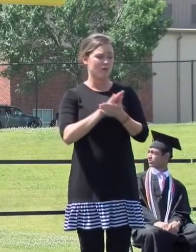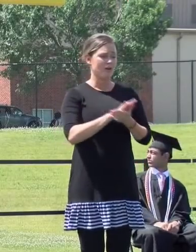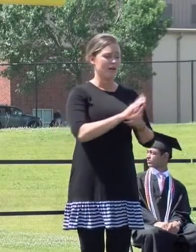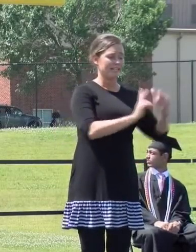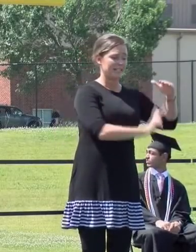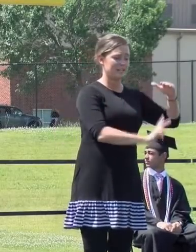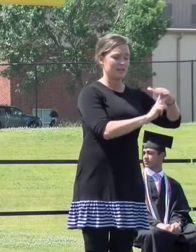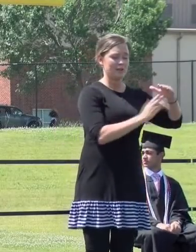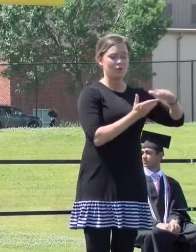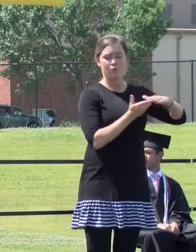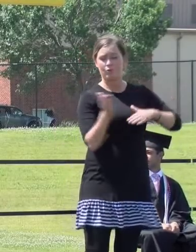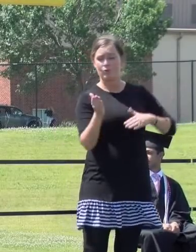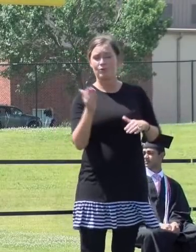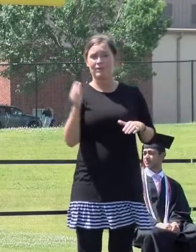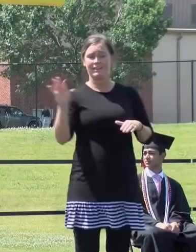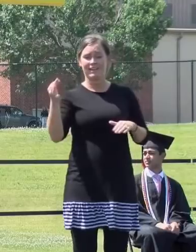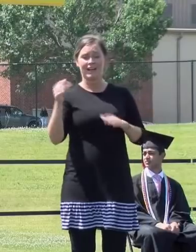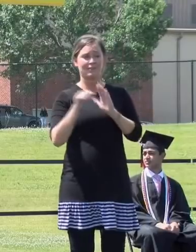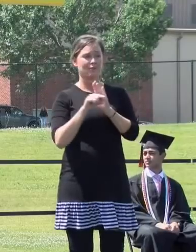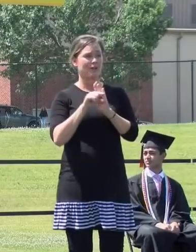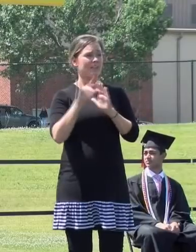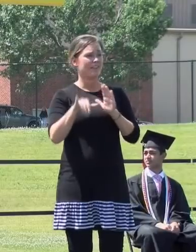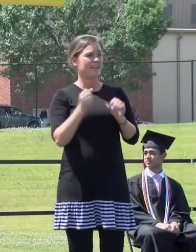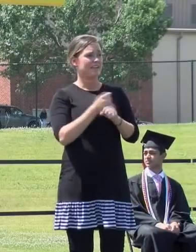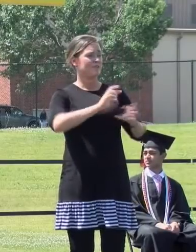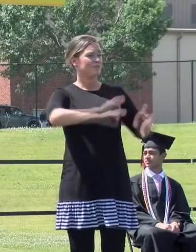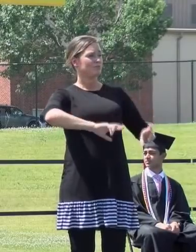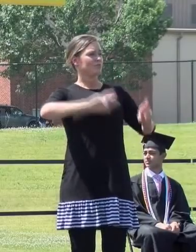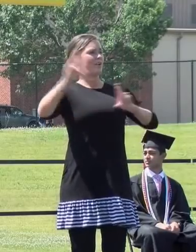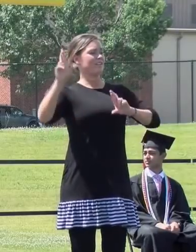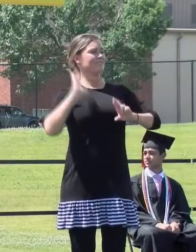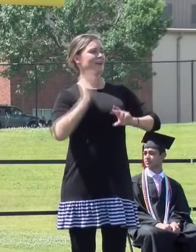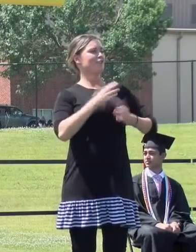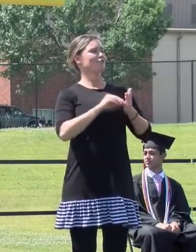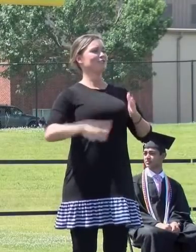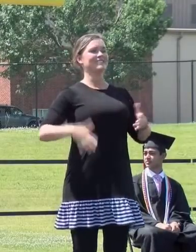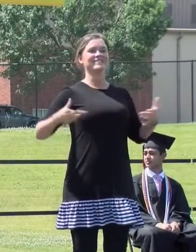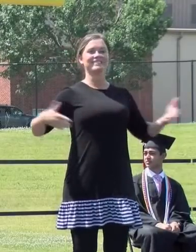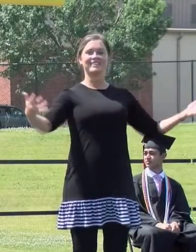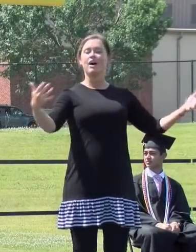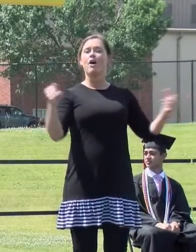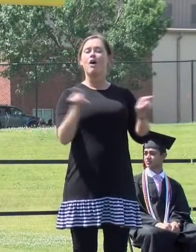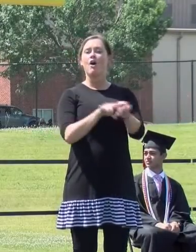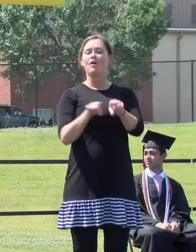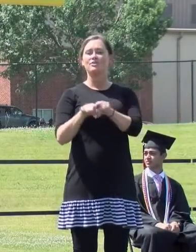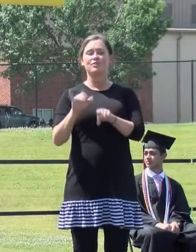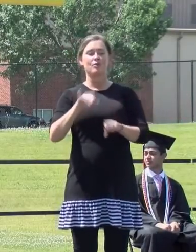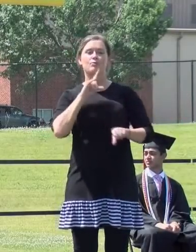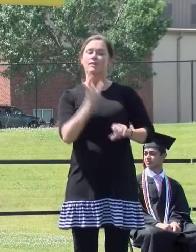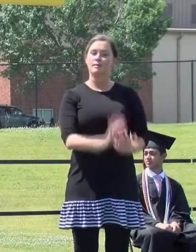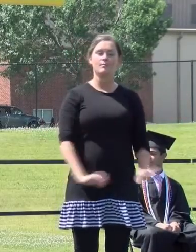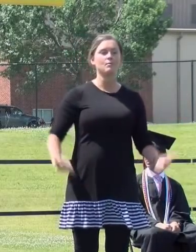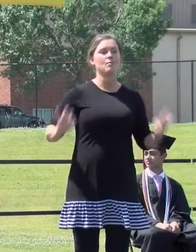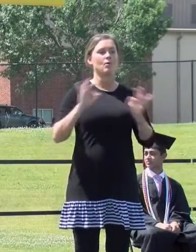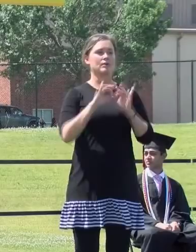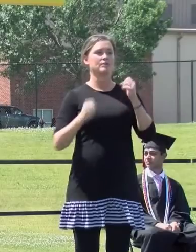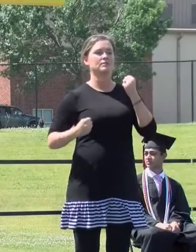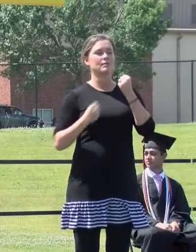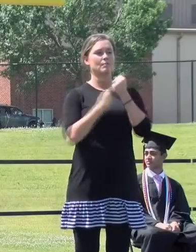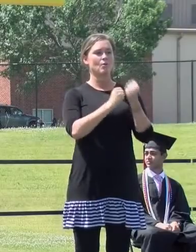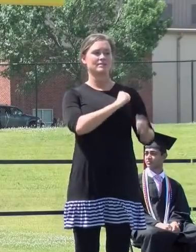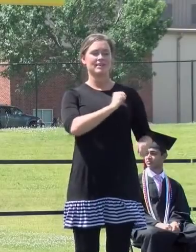grade faculty, who prepared our students so very well as the very important support